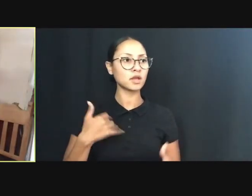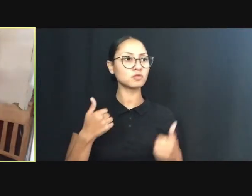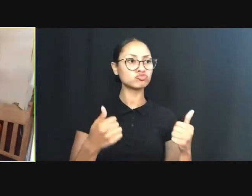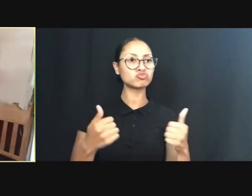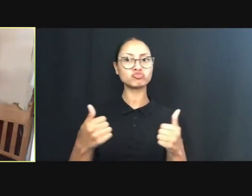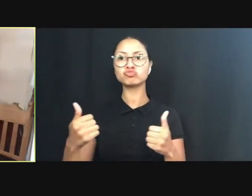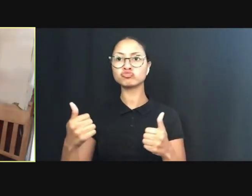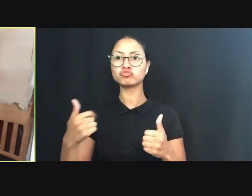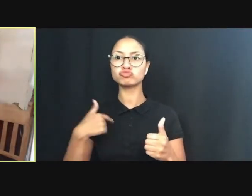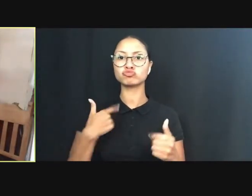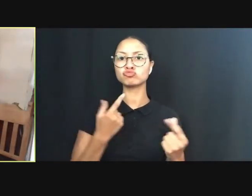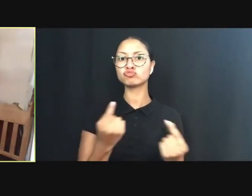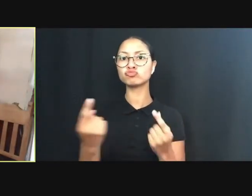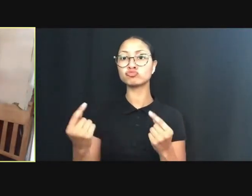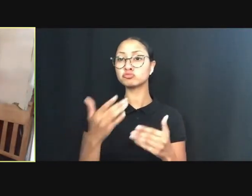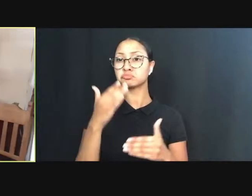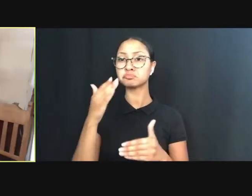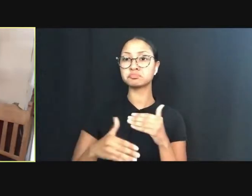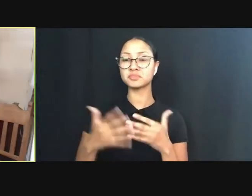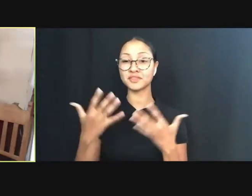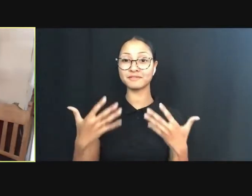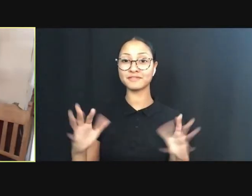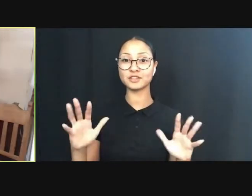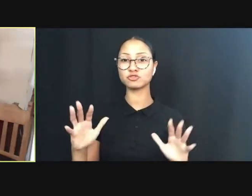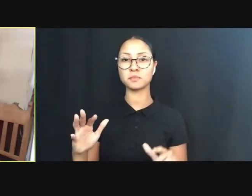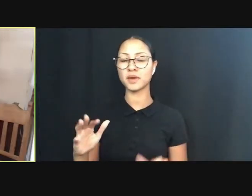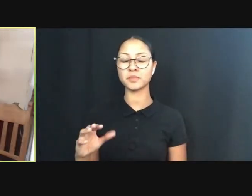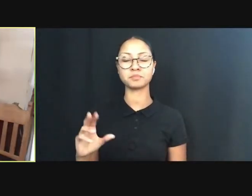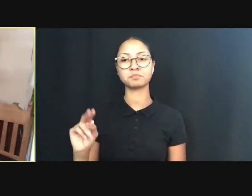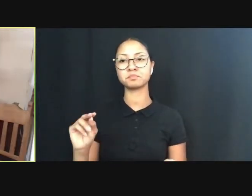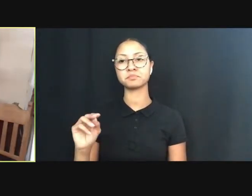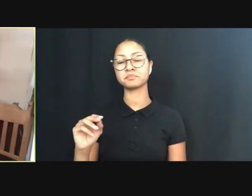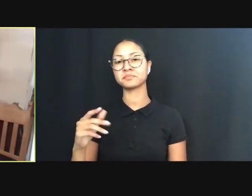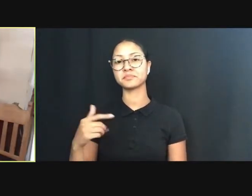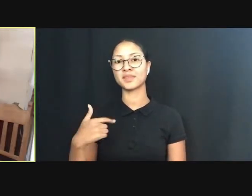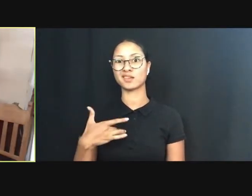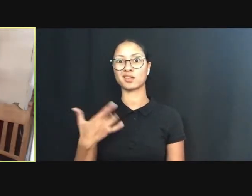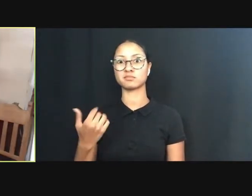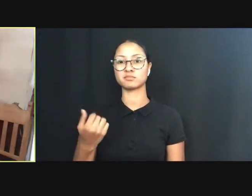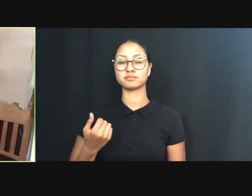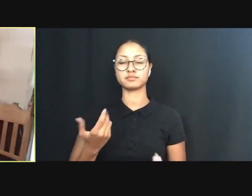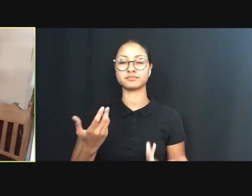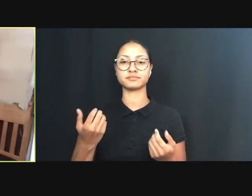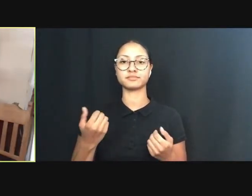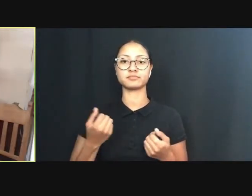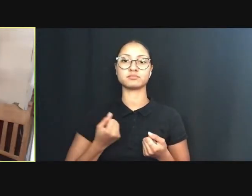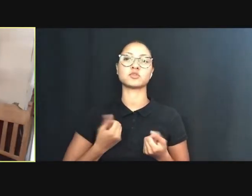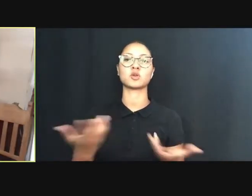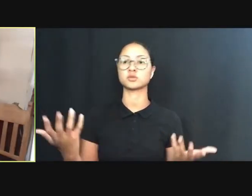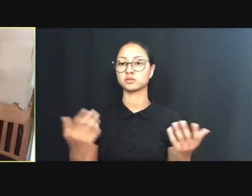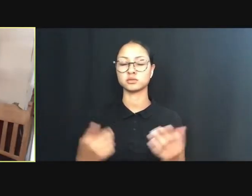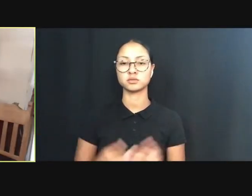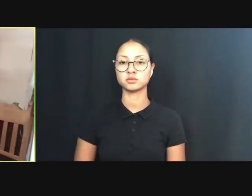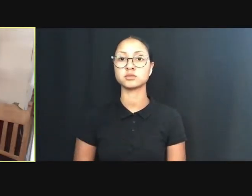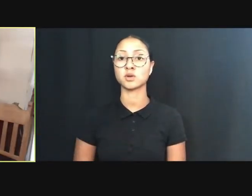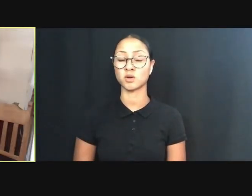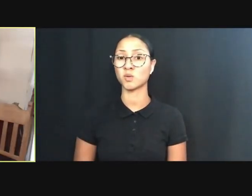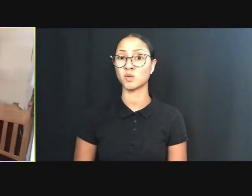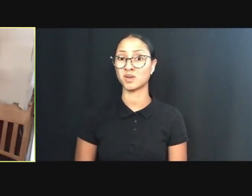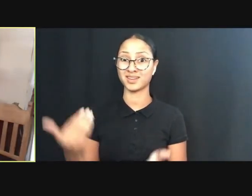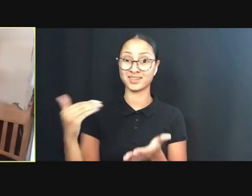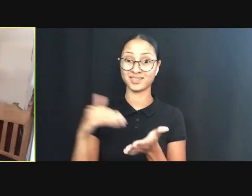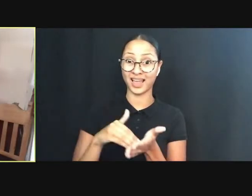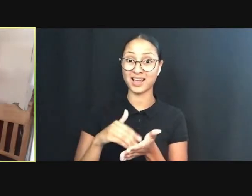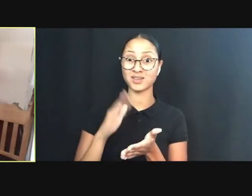have nothing, like completely pulled from. So I'm like, no, never again. People will have to